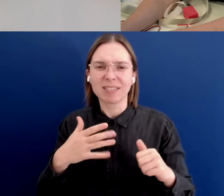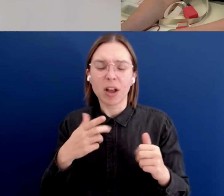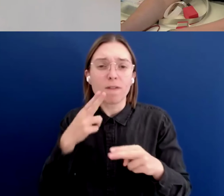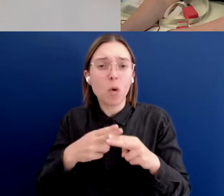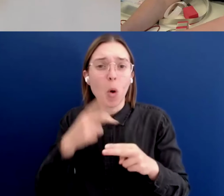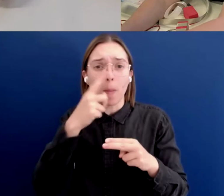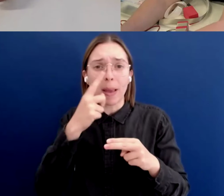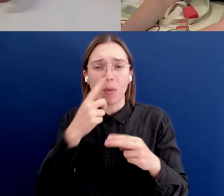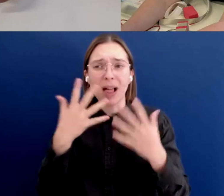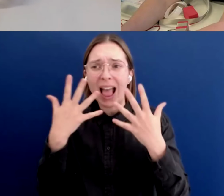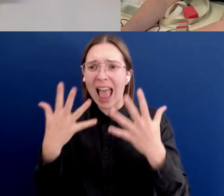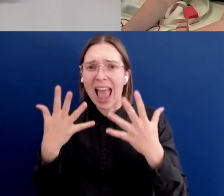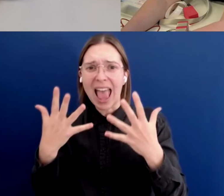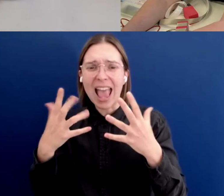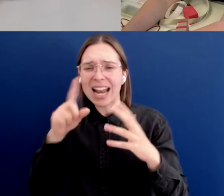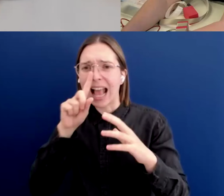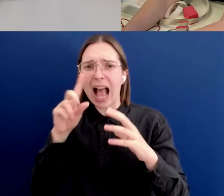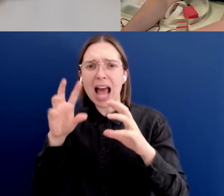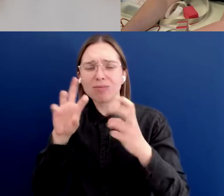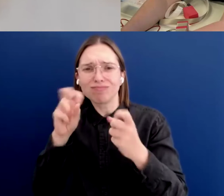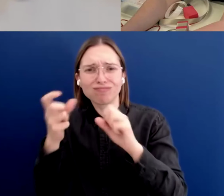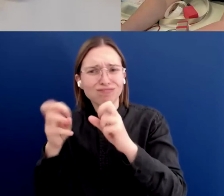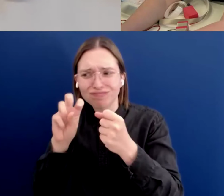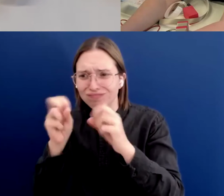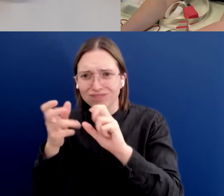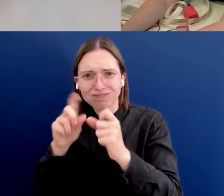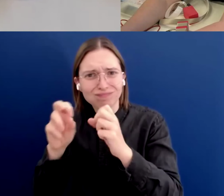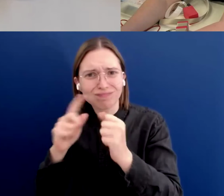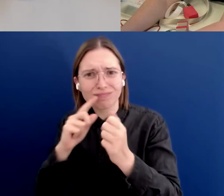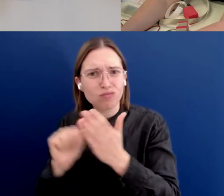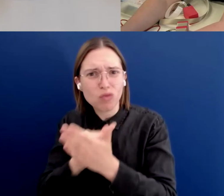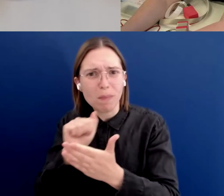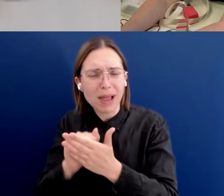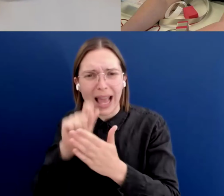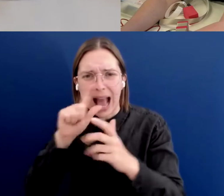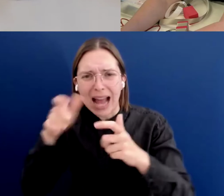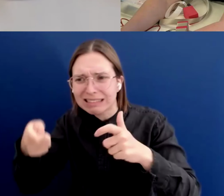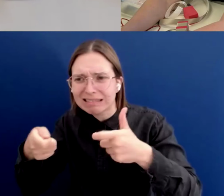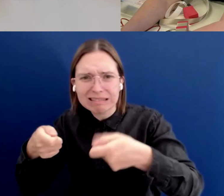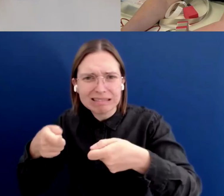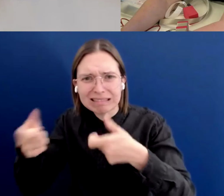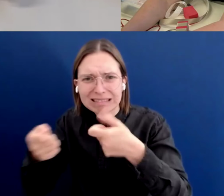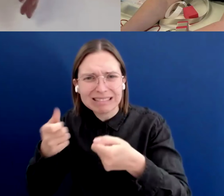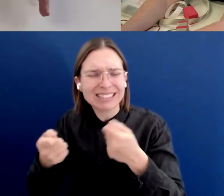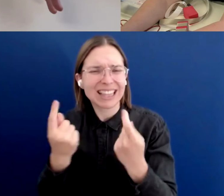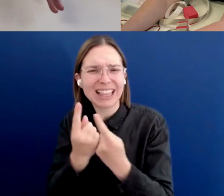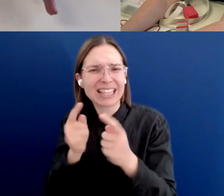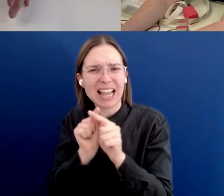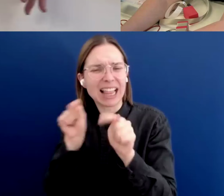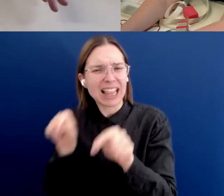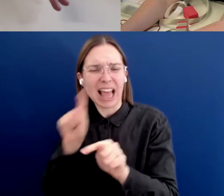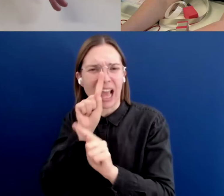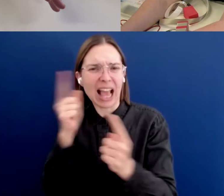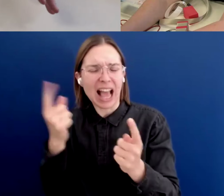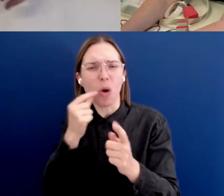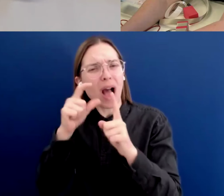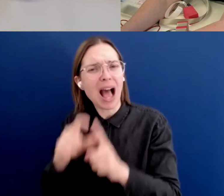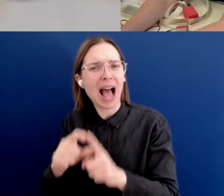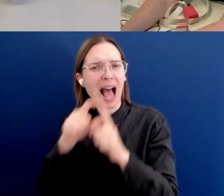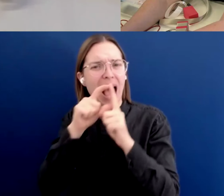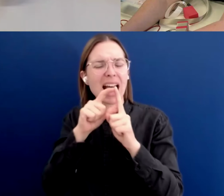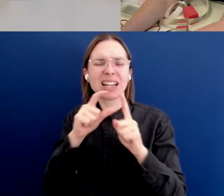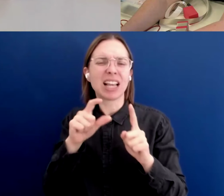open and close the alligator clips. They're a pinch point, apparently, for all sorts of things for children, for fingers, but also for earlobes